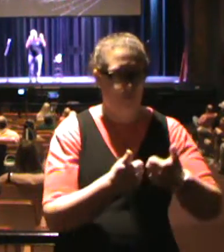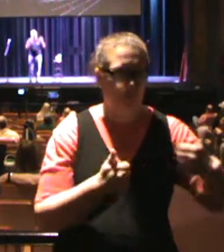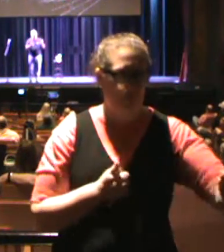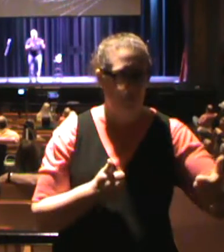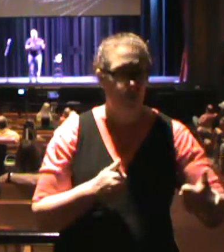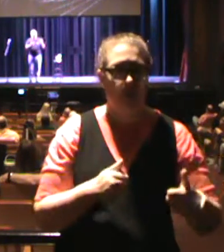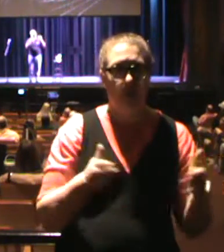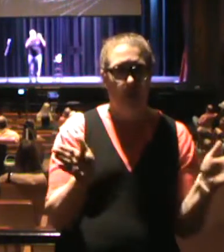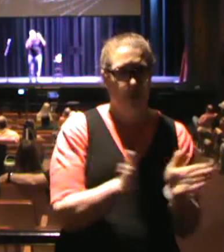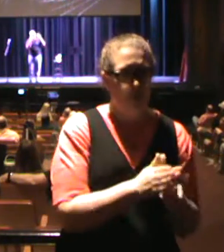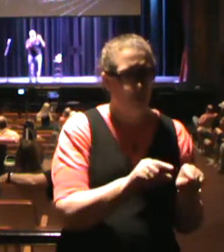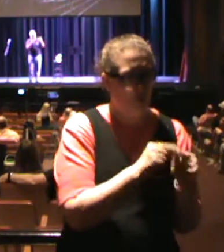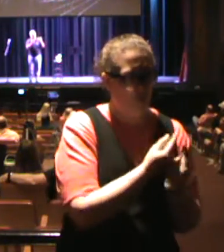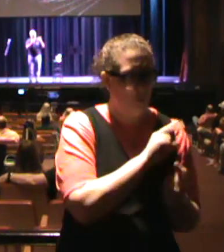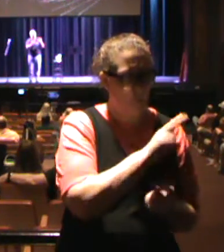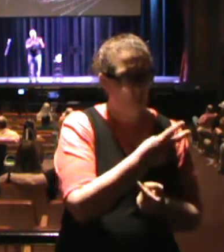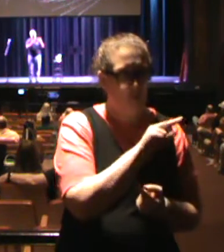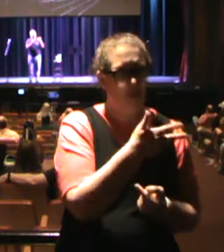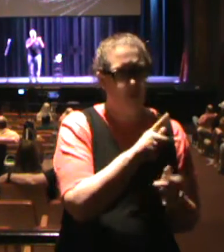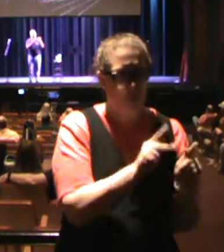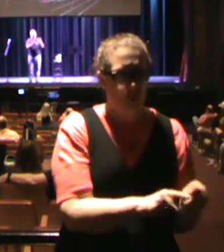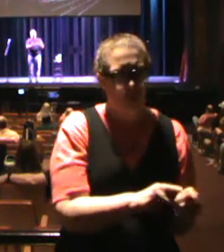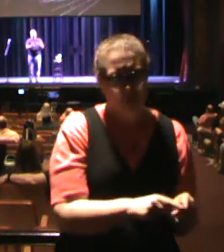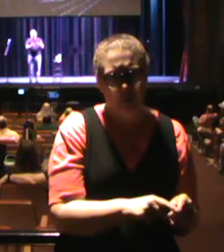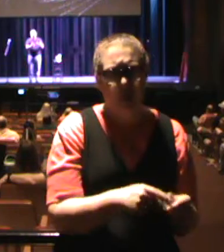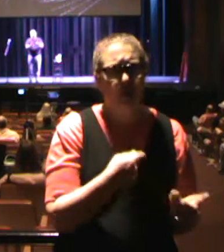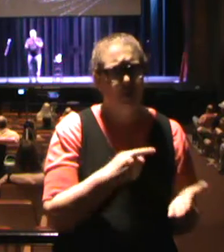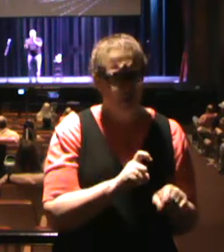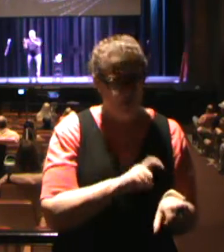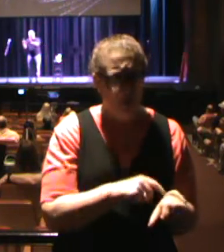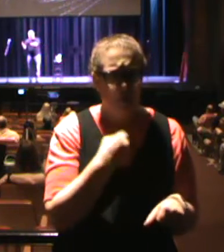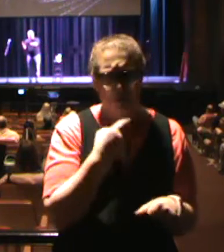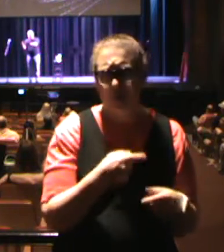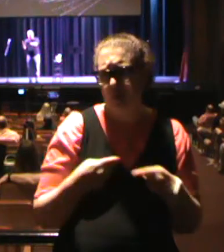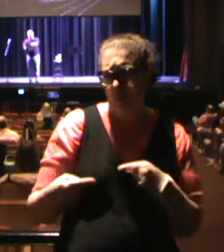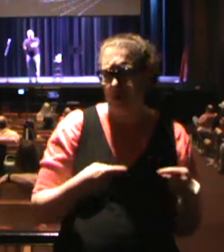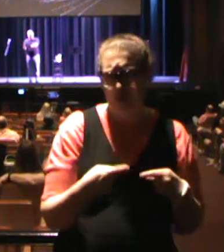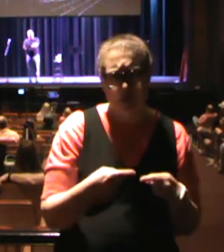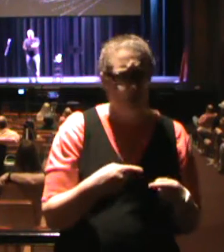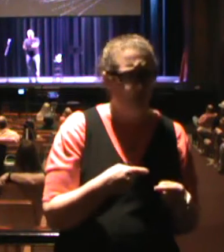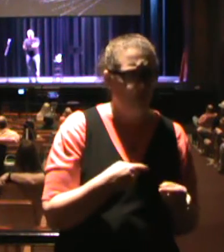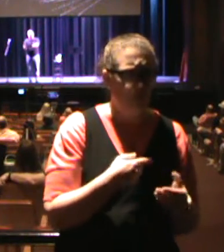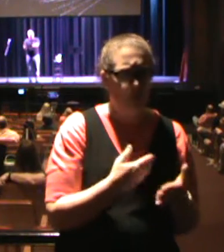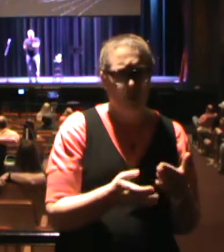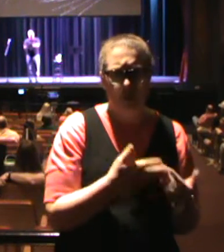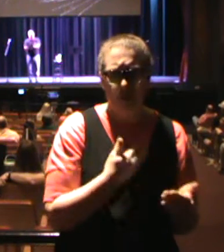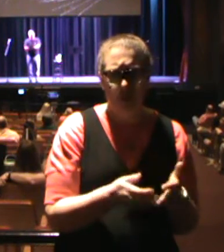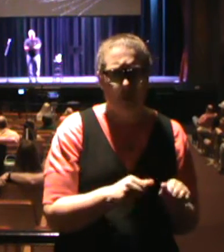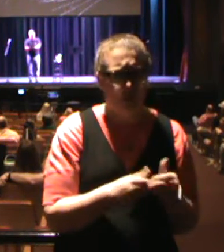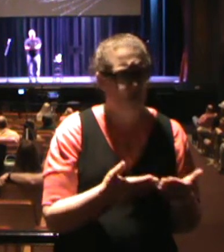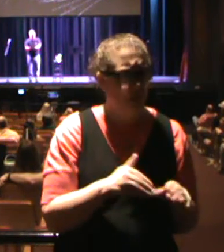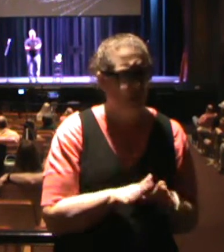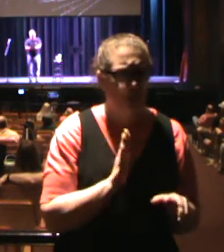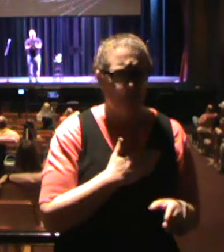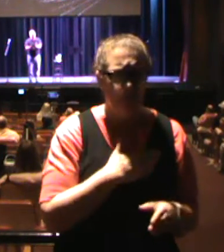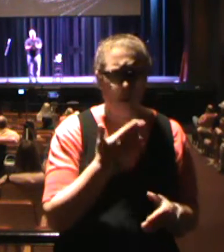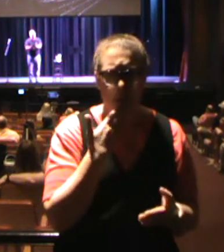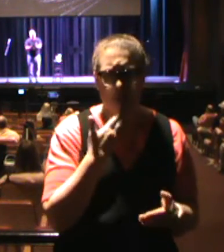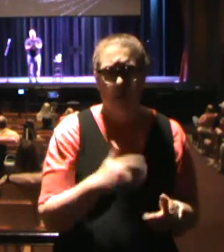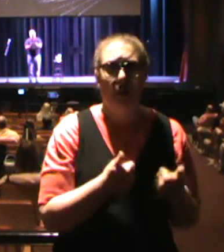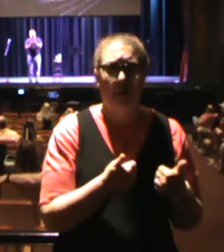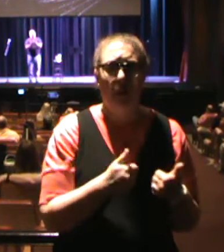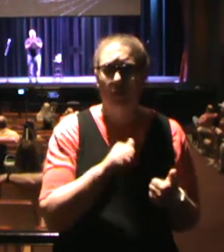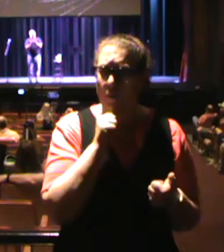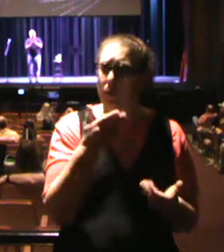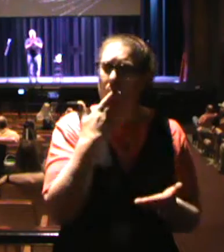time for you to go, look, I'm struggling with this in my life. I need to work on this in my life. That's not a bad thing, okay? I know we